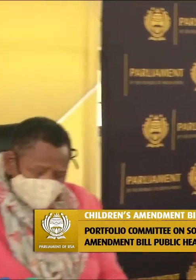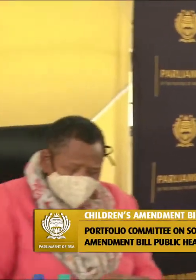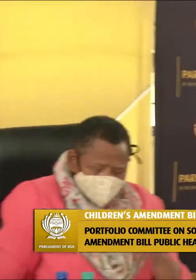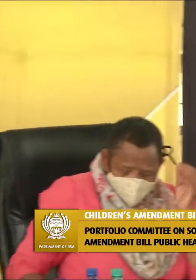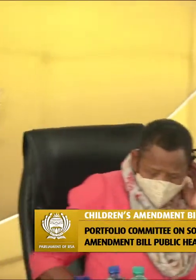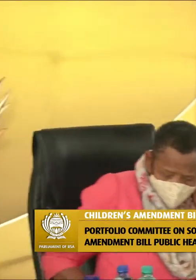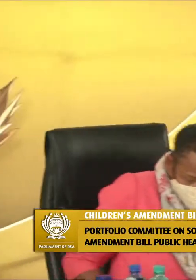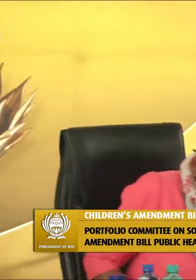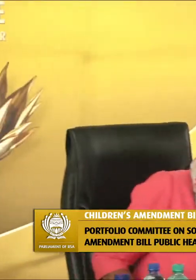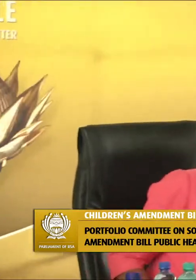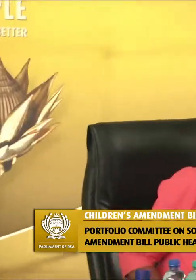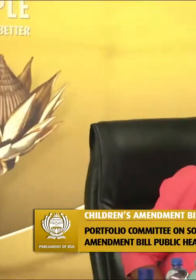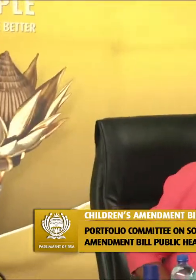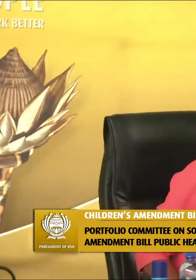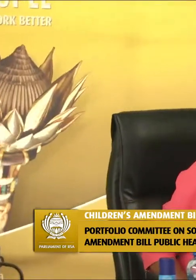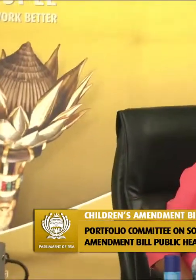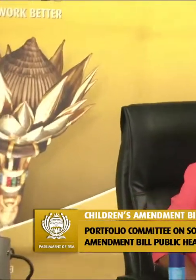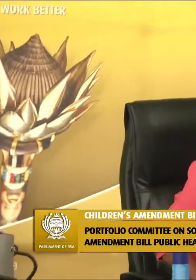of the day.